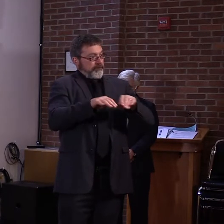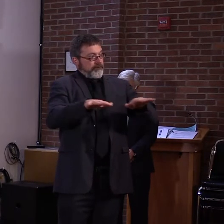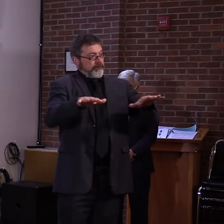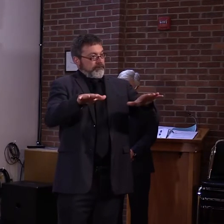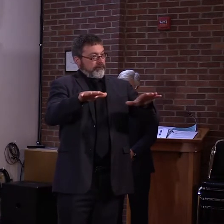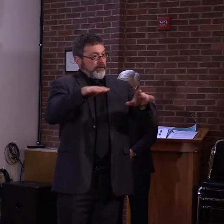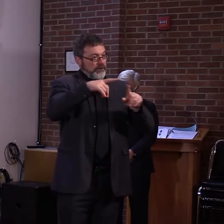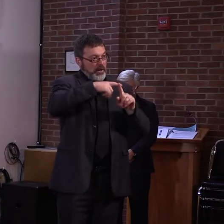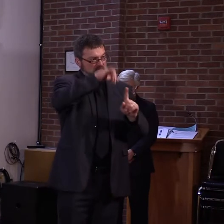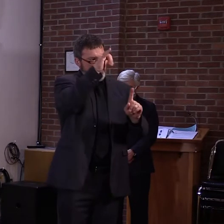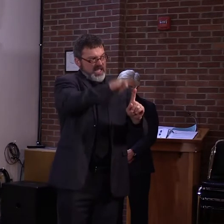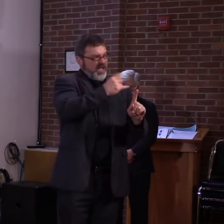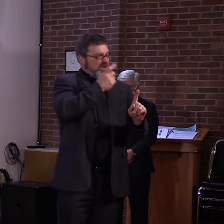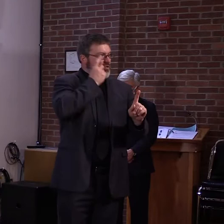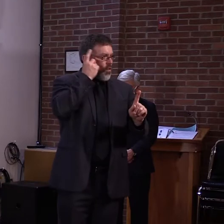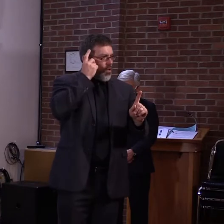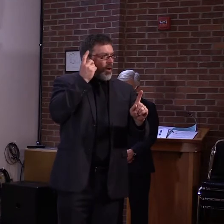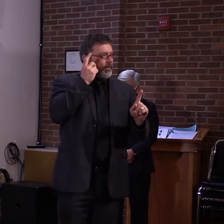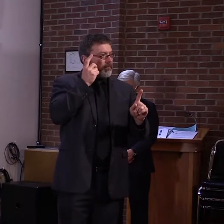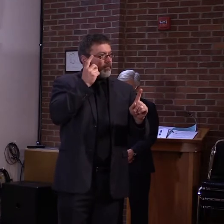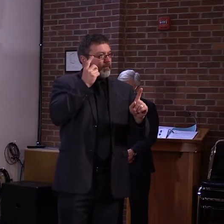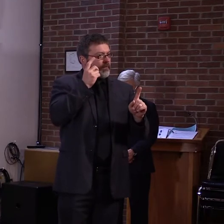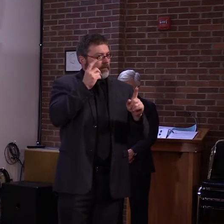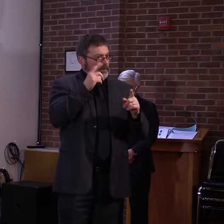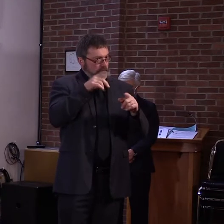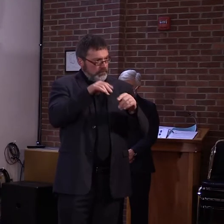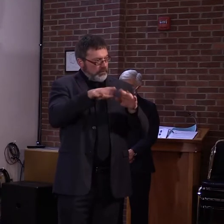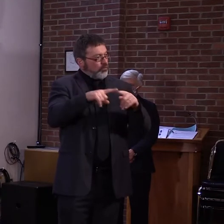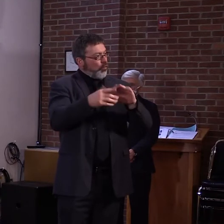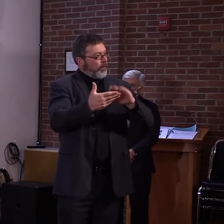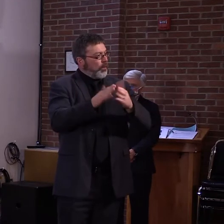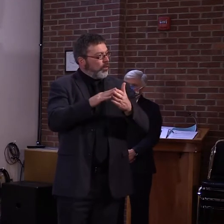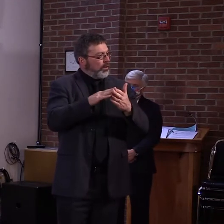the general contact tracing rules that have been in place so far?